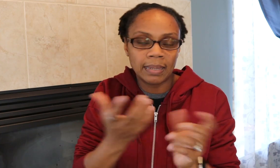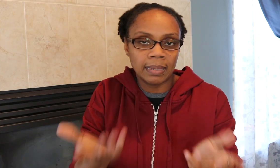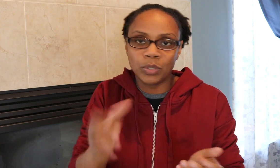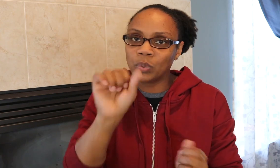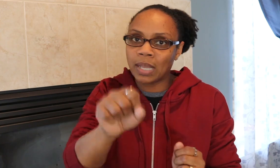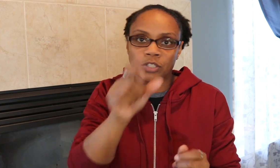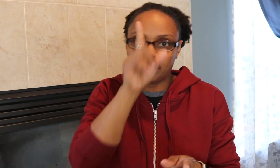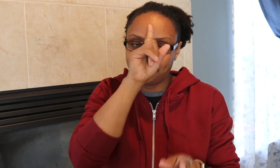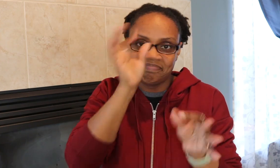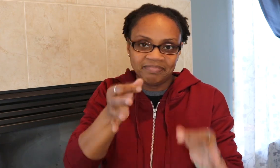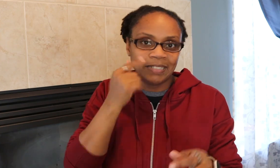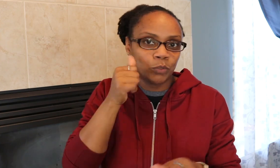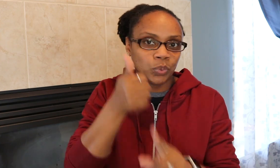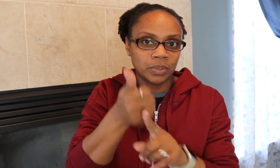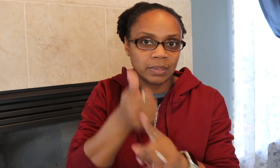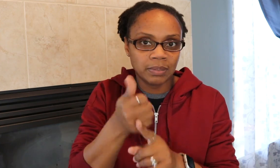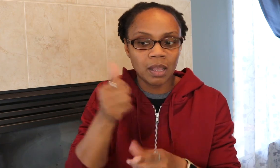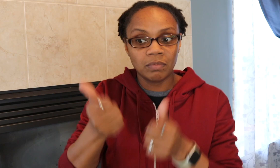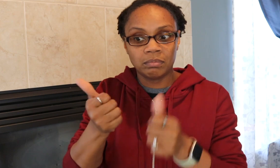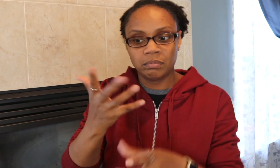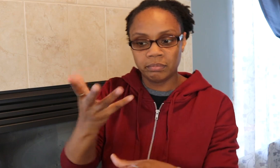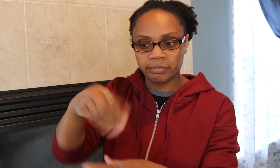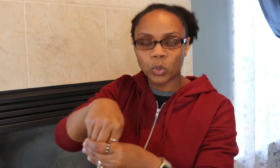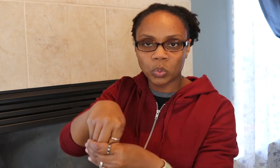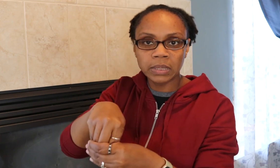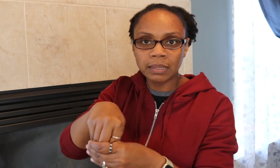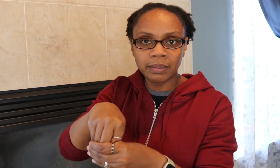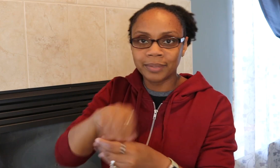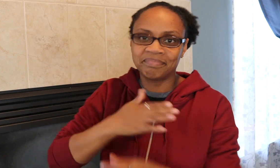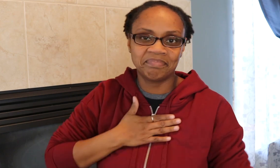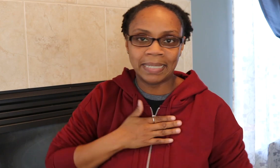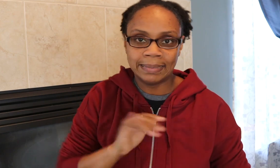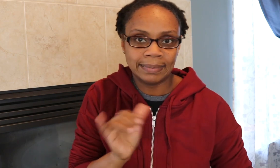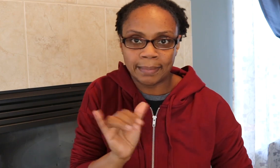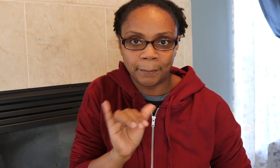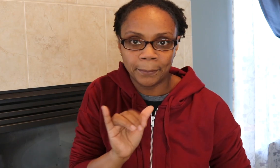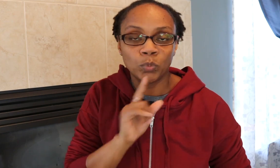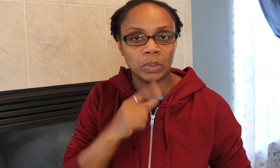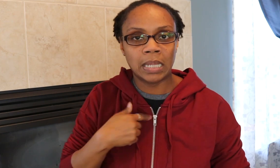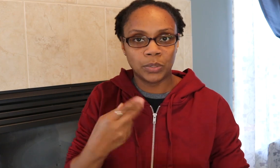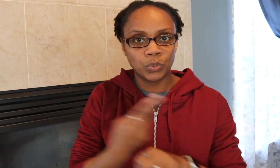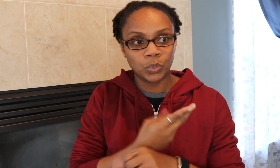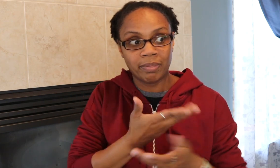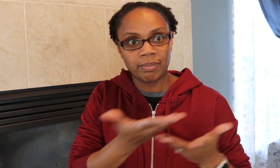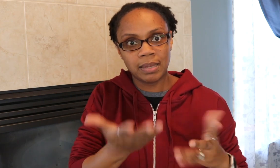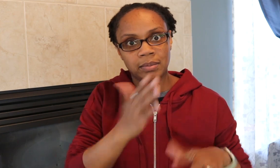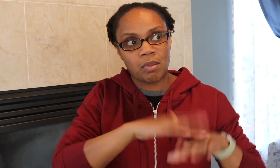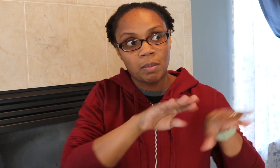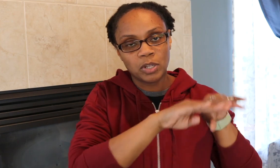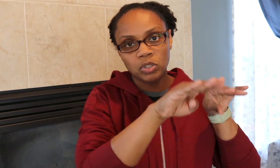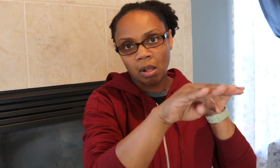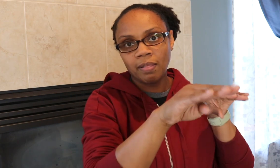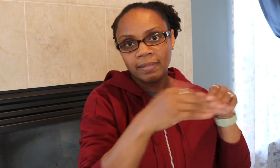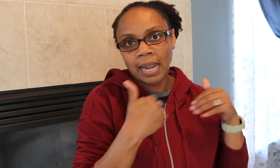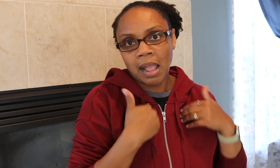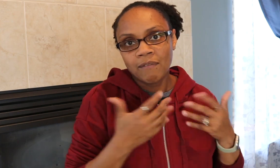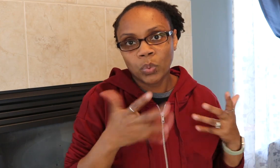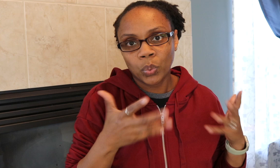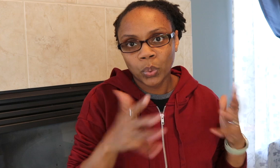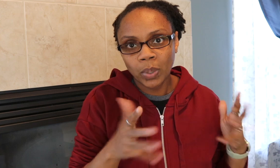ingredients, and just make it according to your liking, putting whatever you want in there. That's what I do with mine. I have different